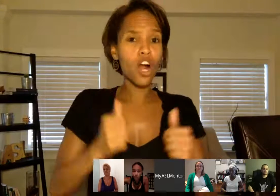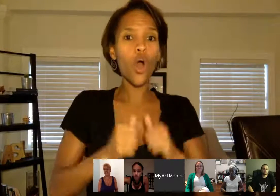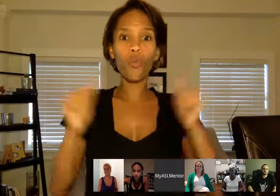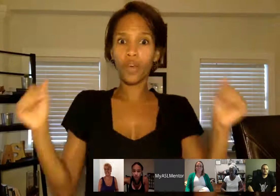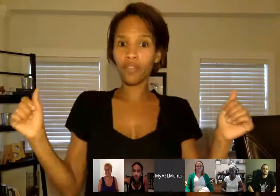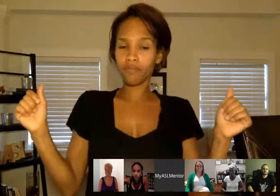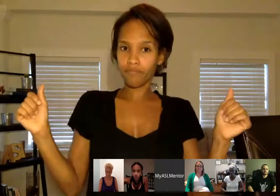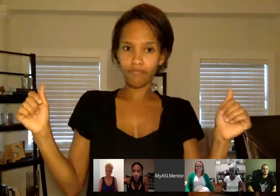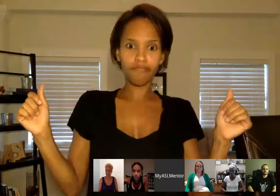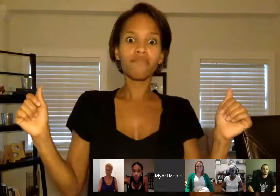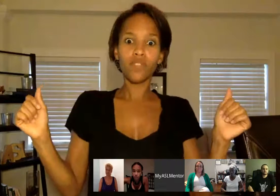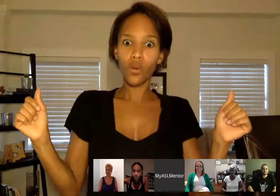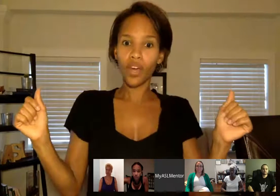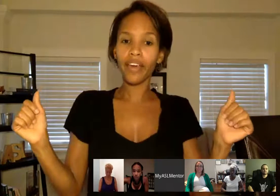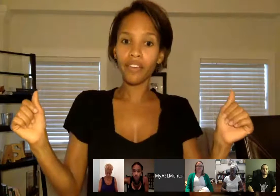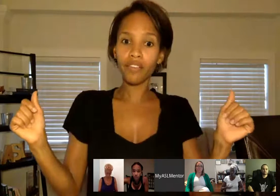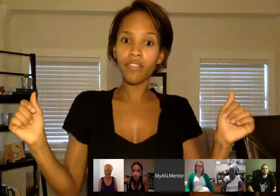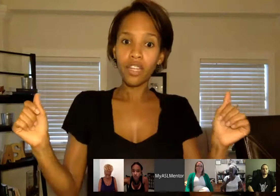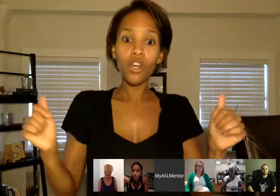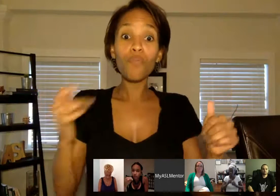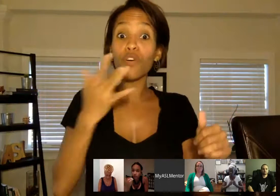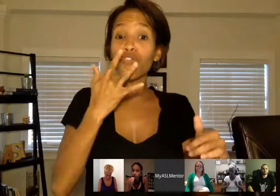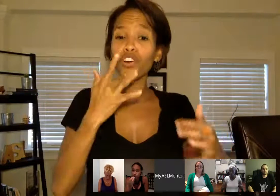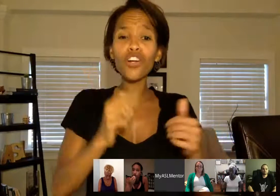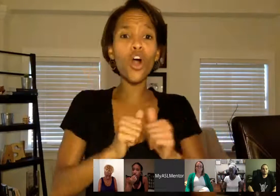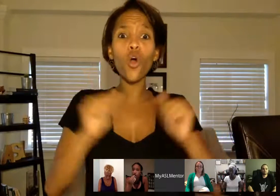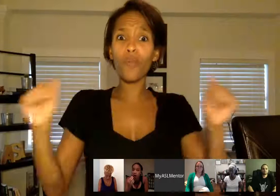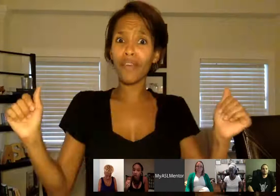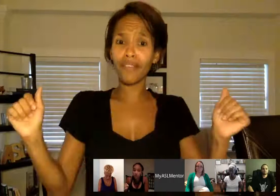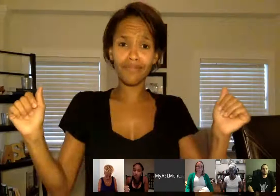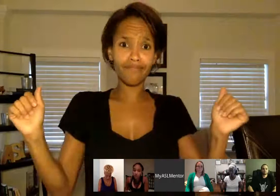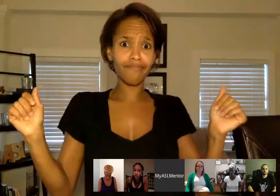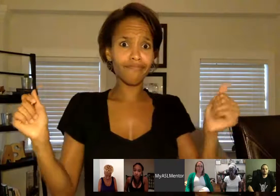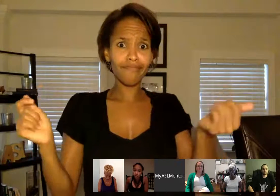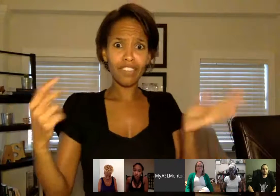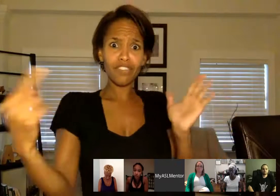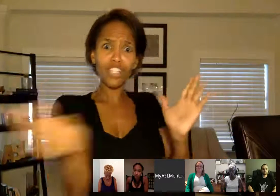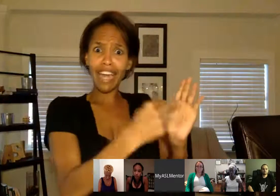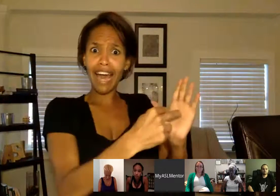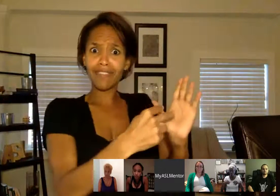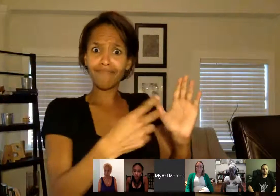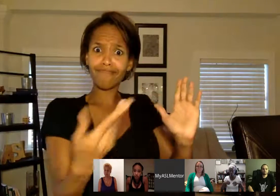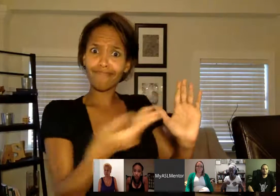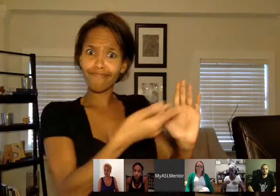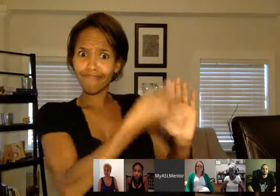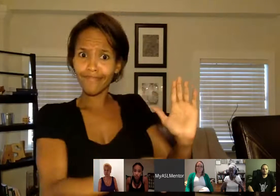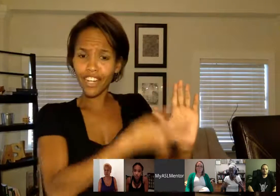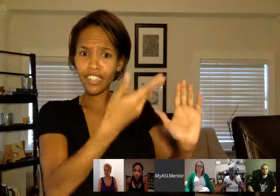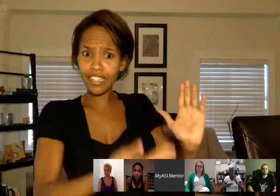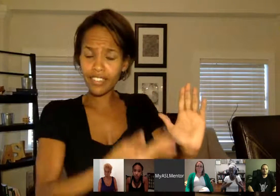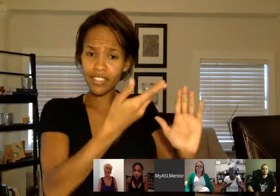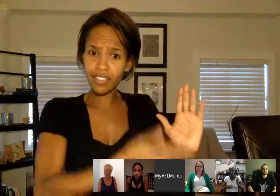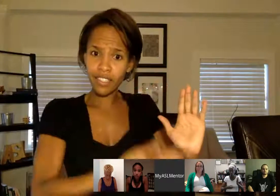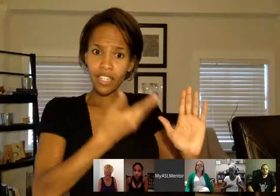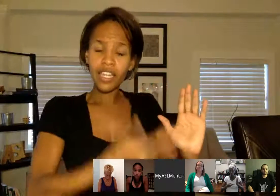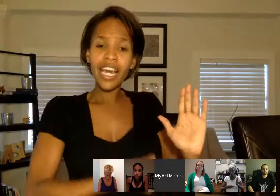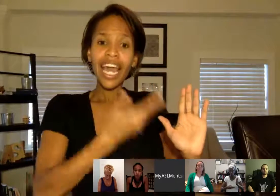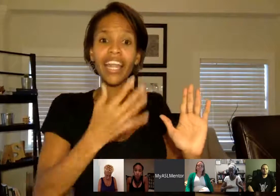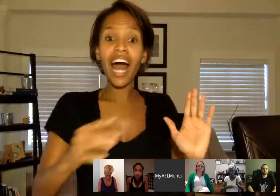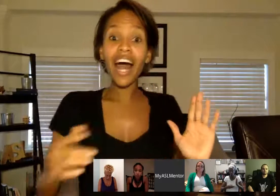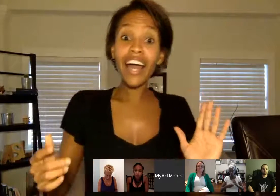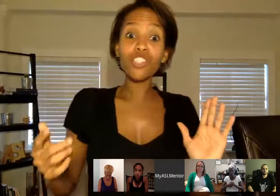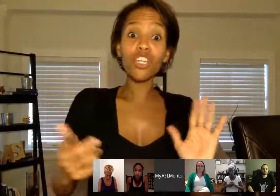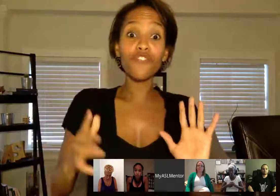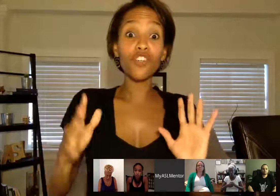prefer open, okay? Prefer open. Look at. There it is.